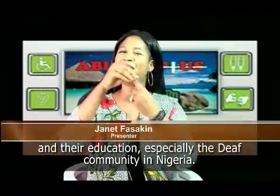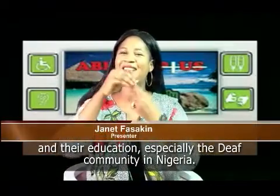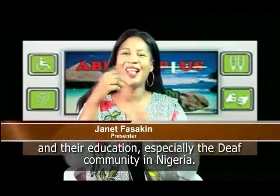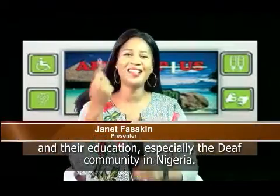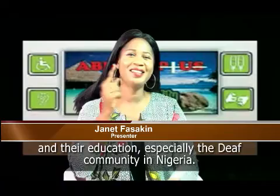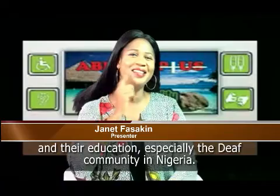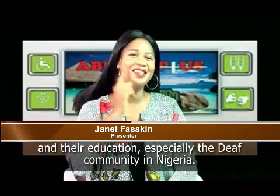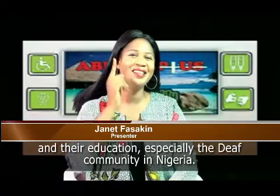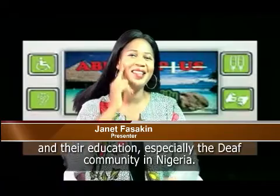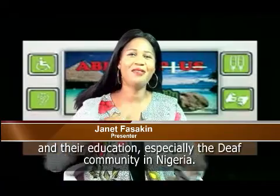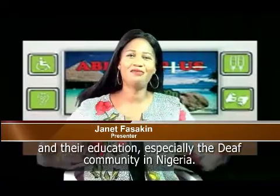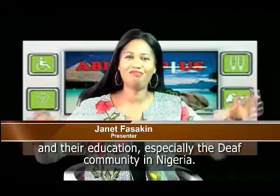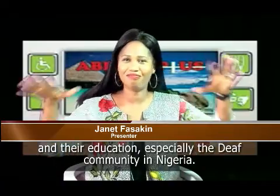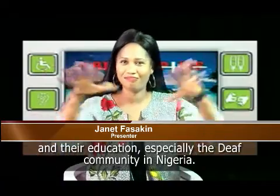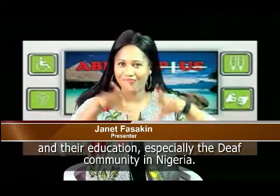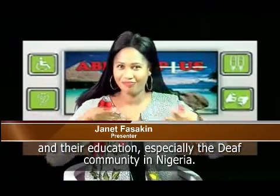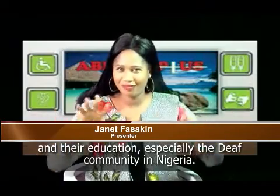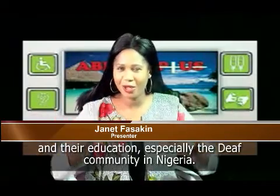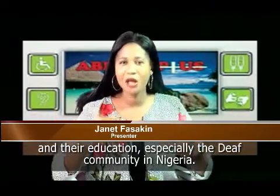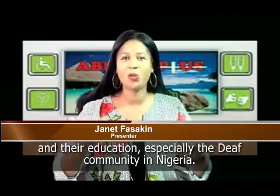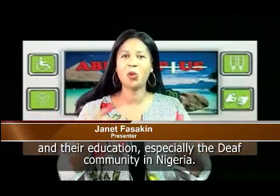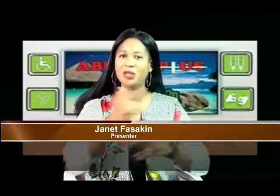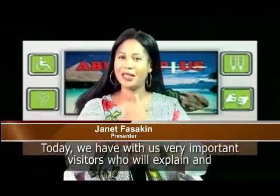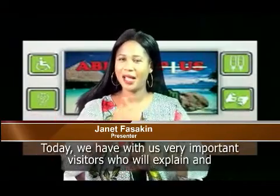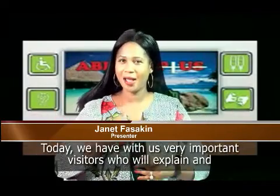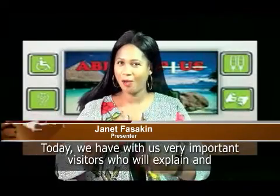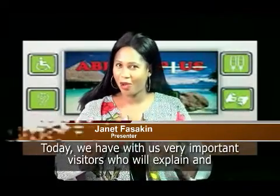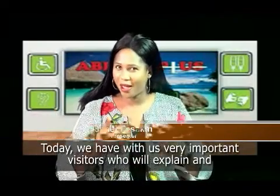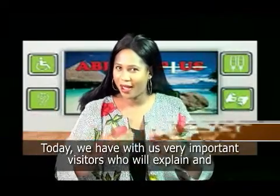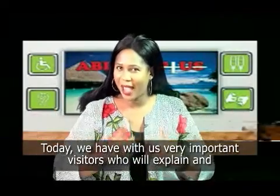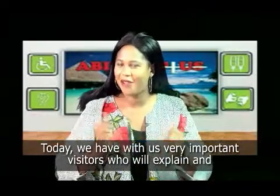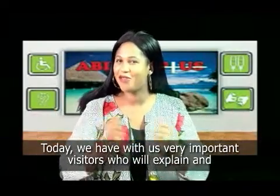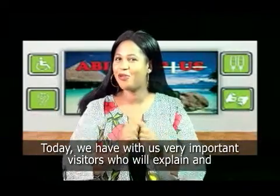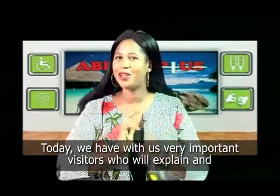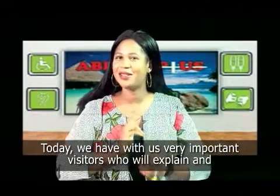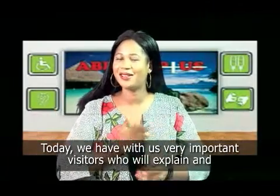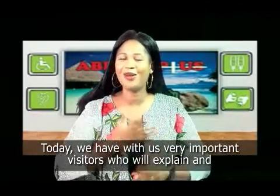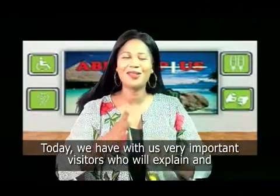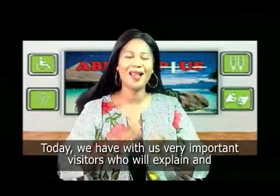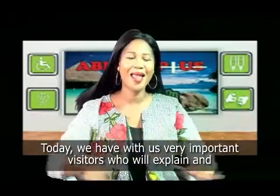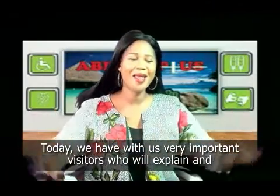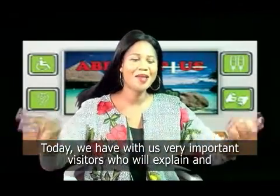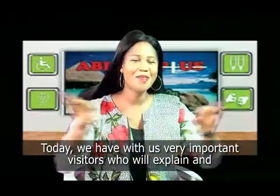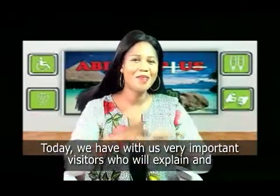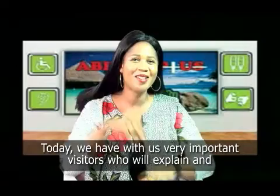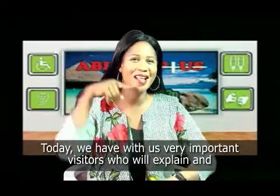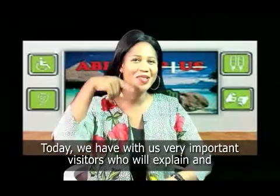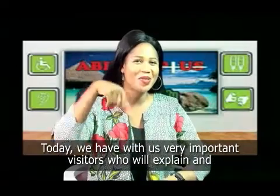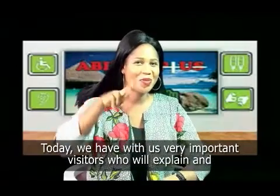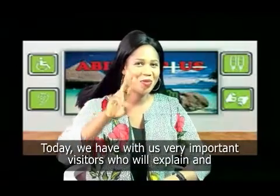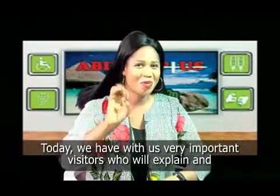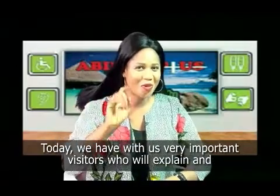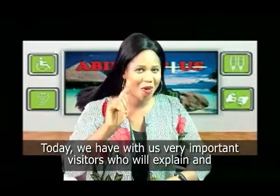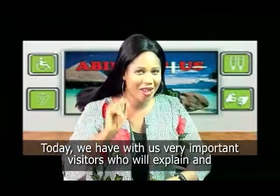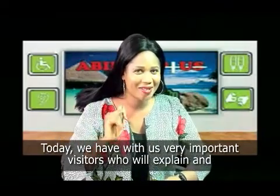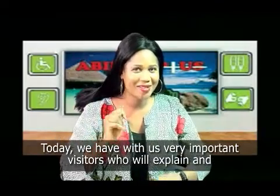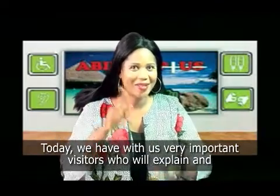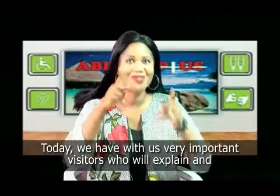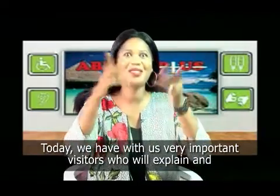Nigeria, especially the deaf community. So today we have with us a very important